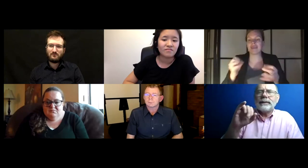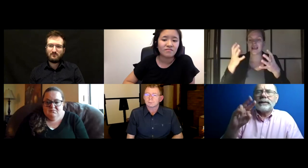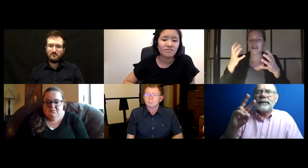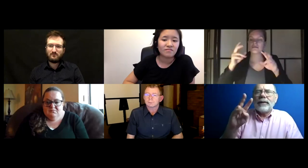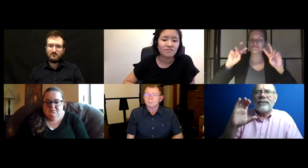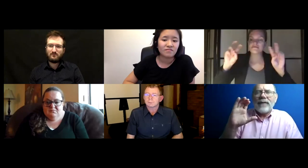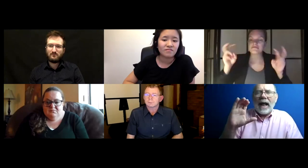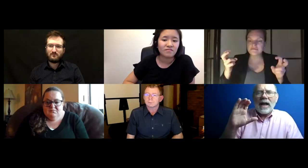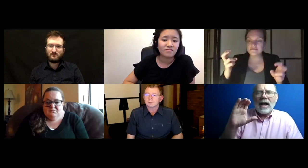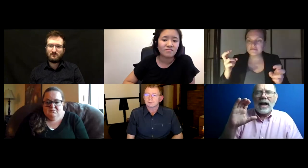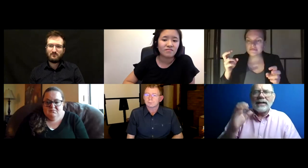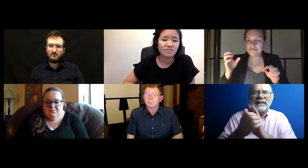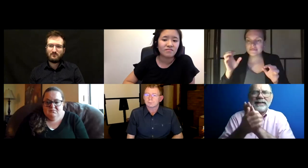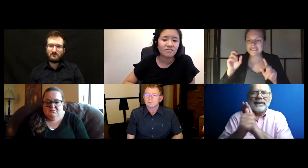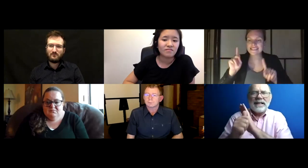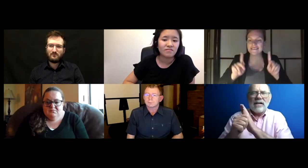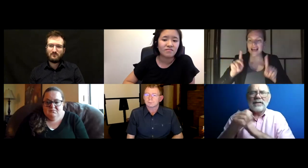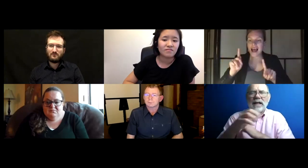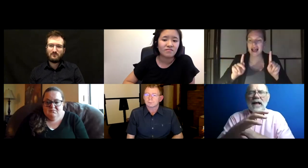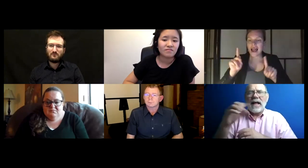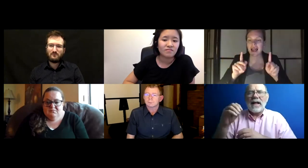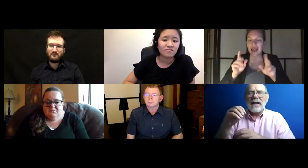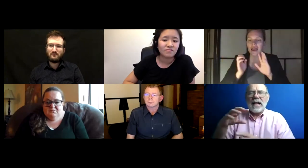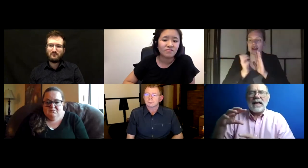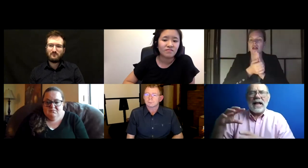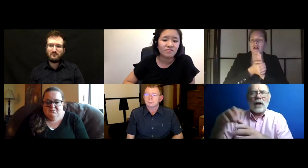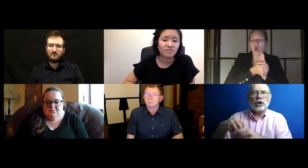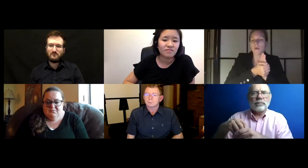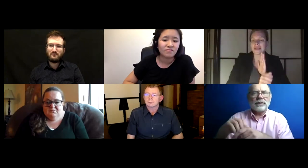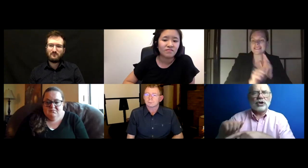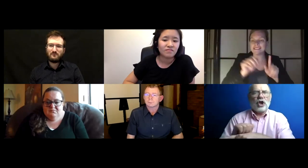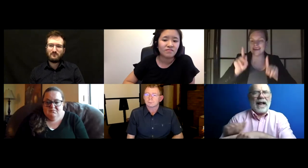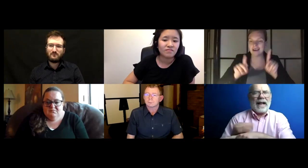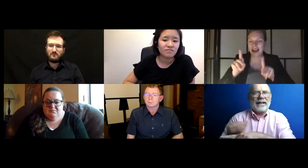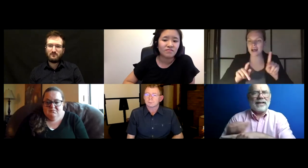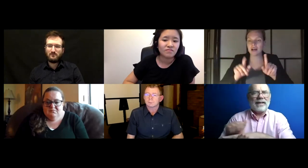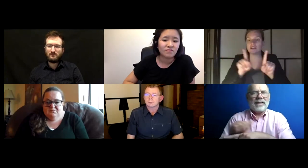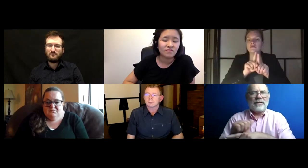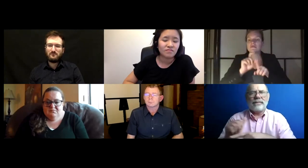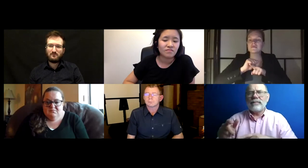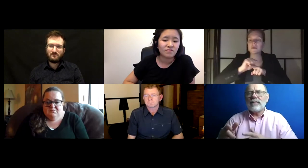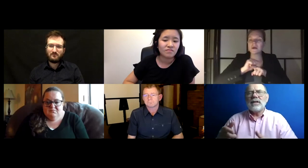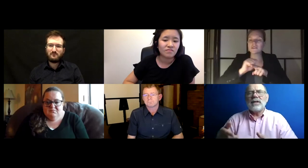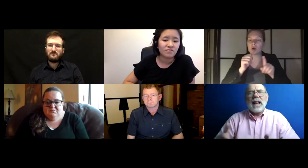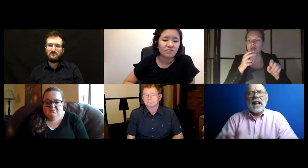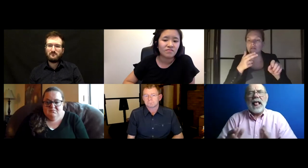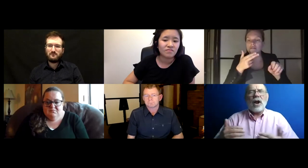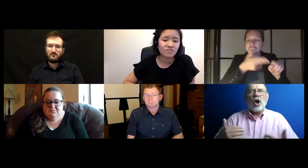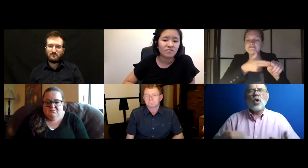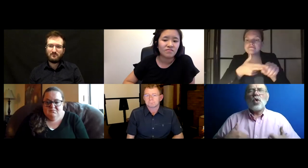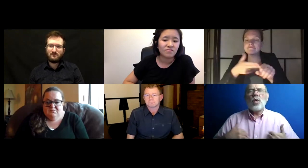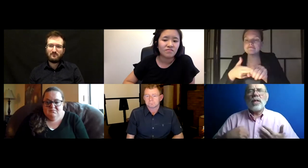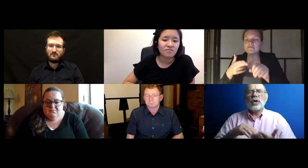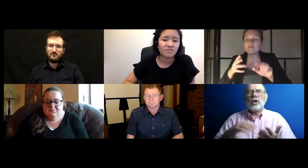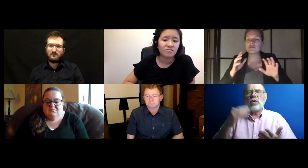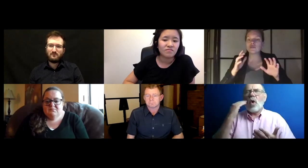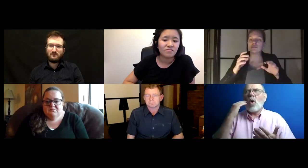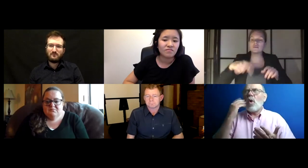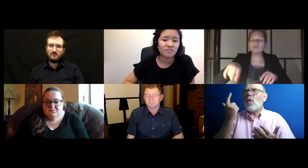to create civic skills and engagement training opportunities, right? Informing